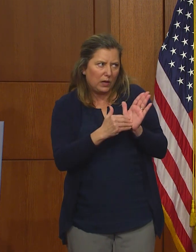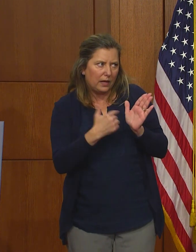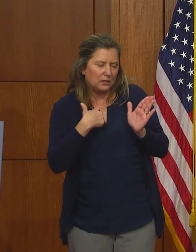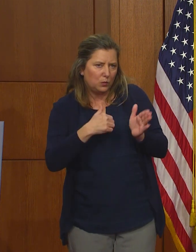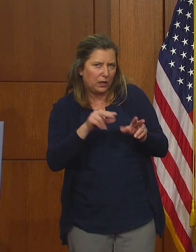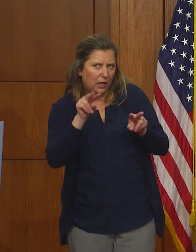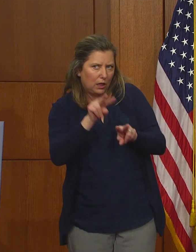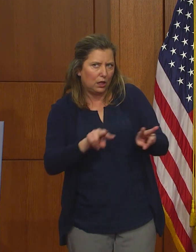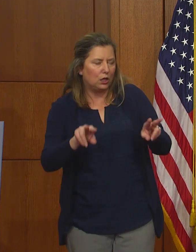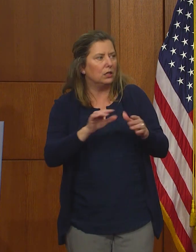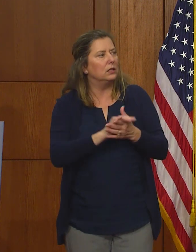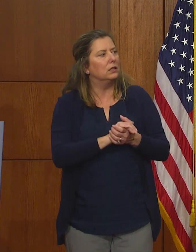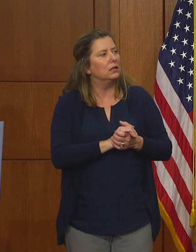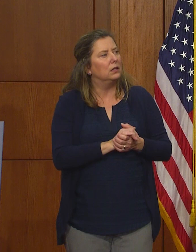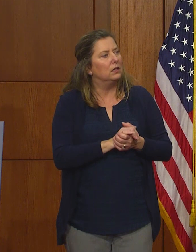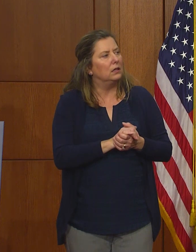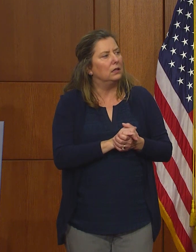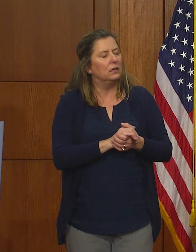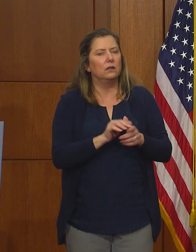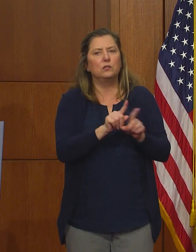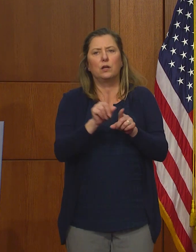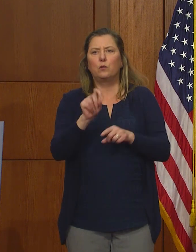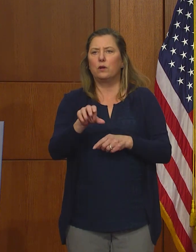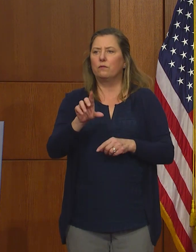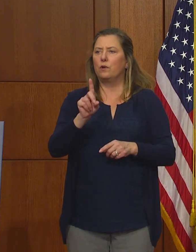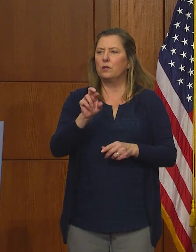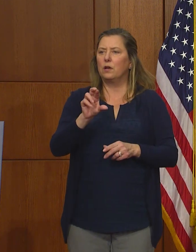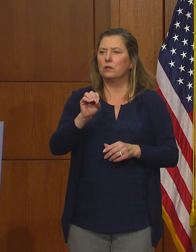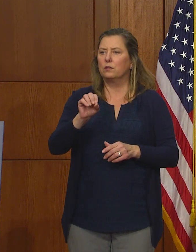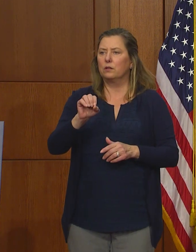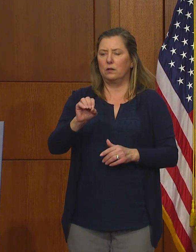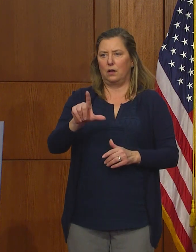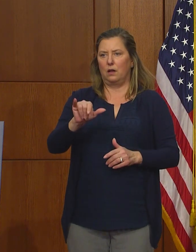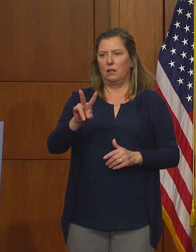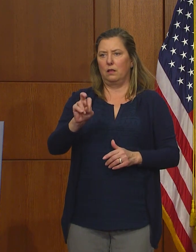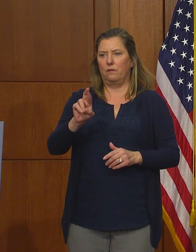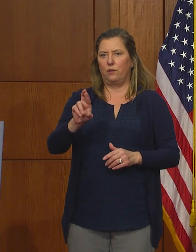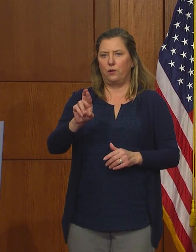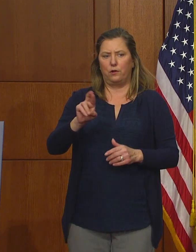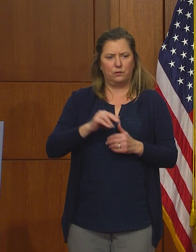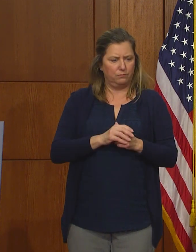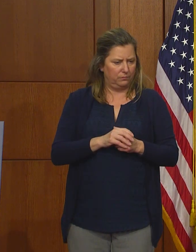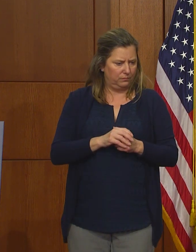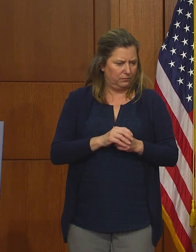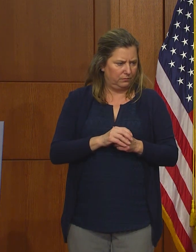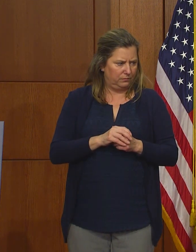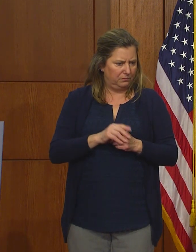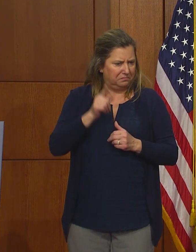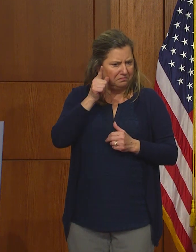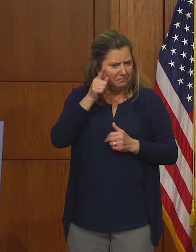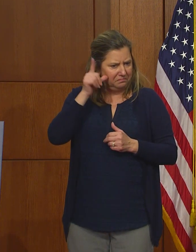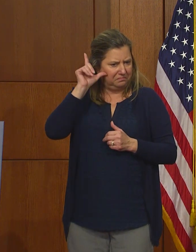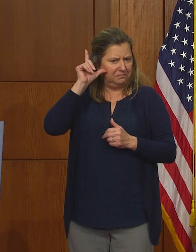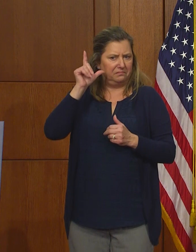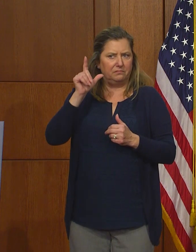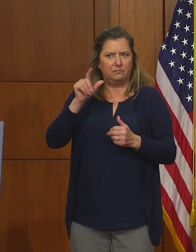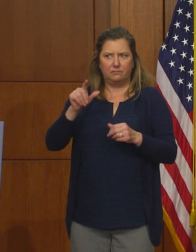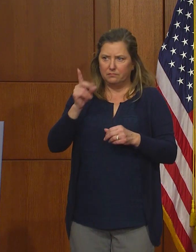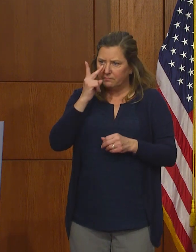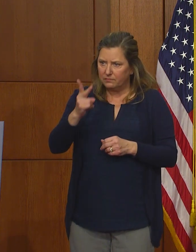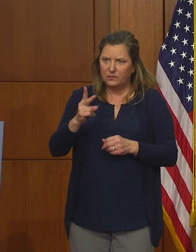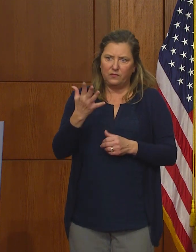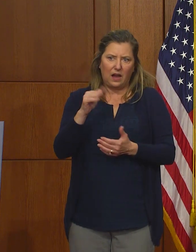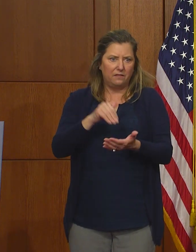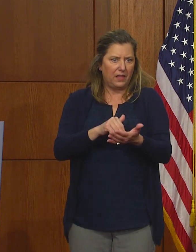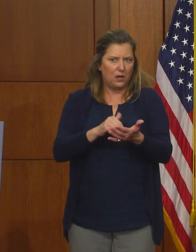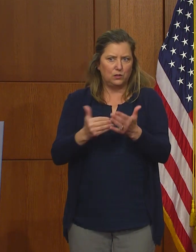two, this question I think is for Dr. Oliver. 2 days ago, we reported about 5,000 new tests, and like you said, we saw that jump